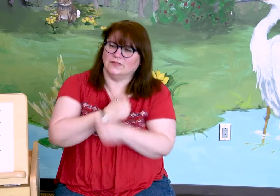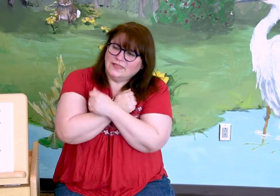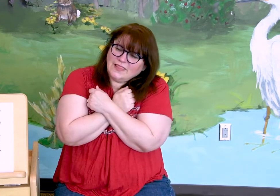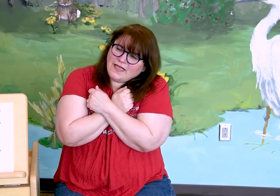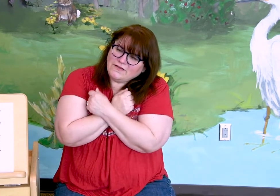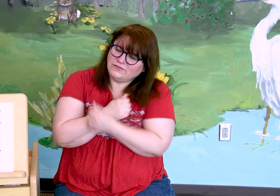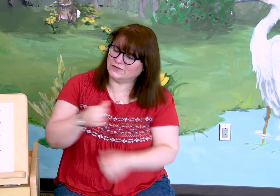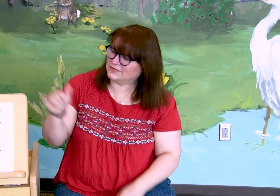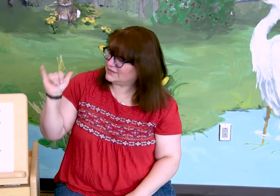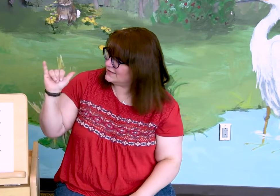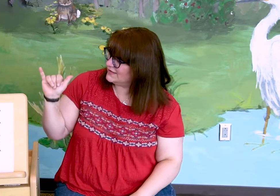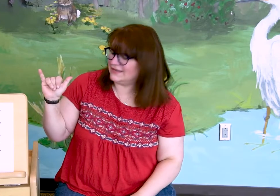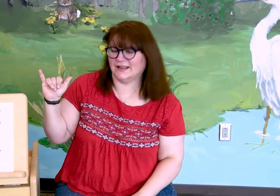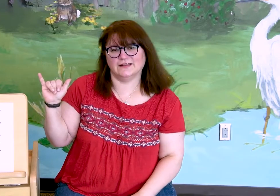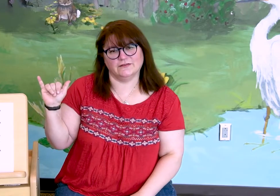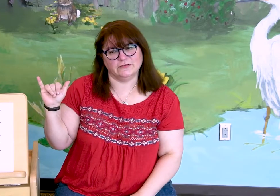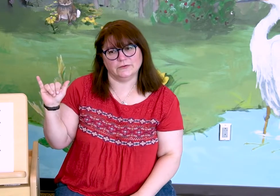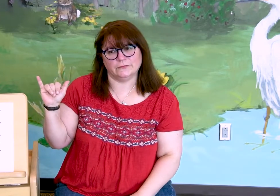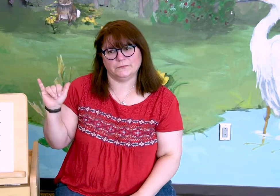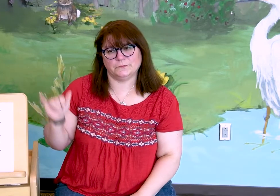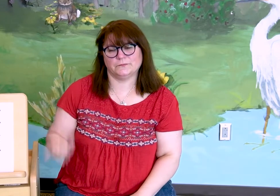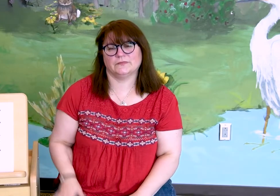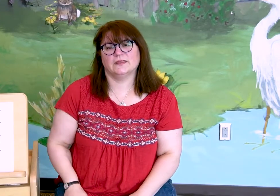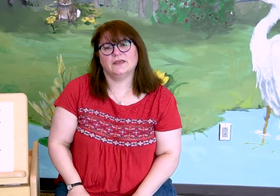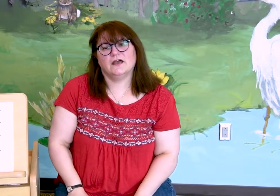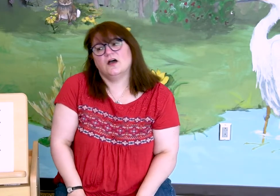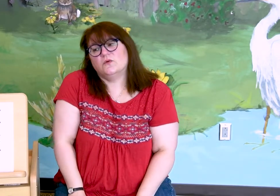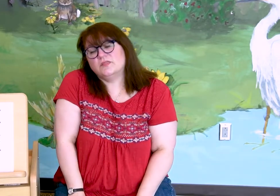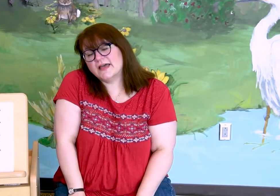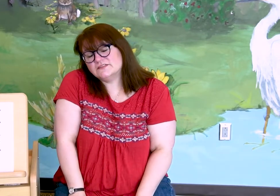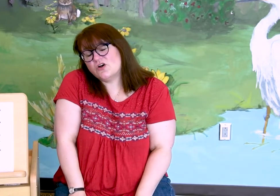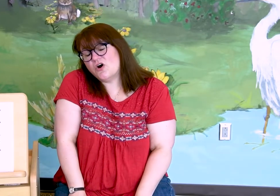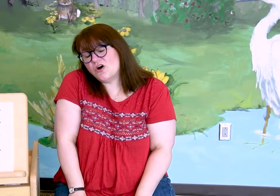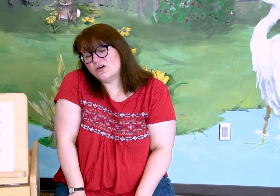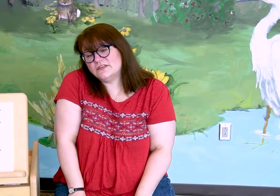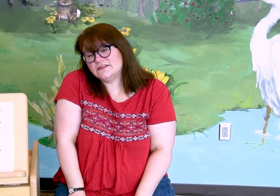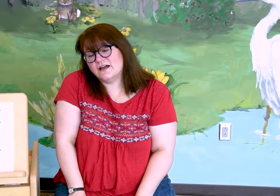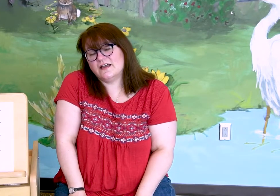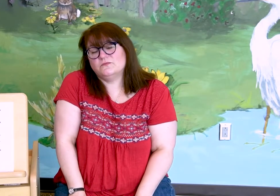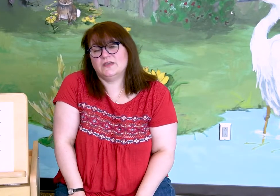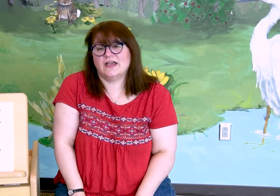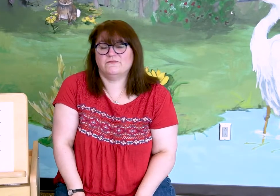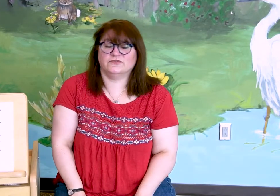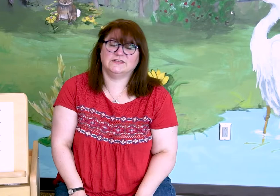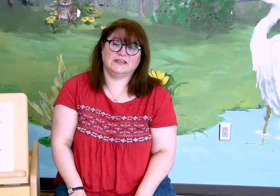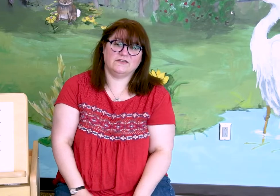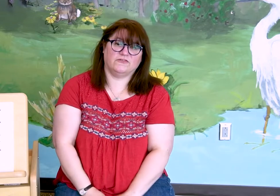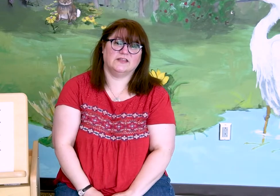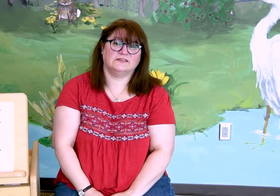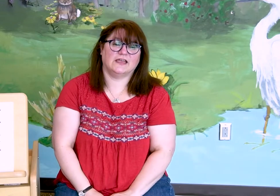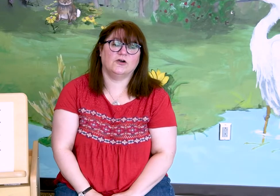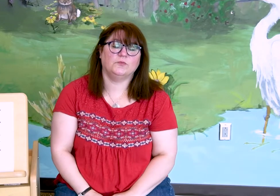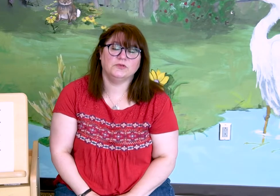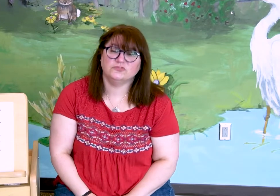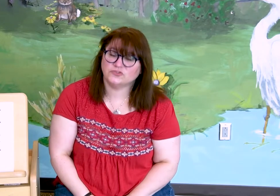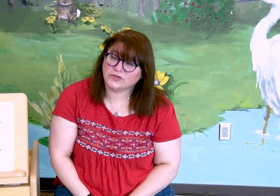love and I love you. Well, that's all the time we have for today, friends. I hope you enjoy your